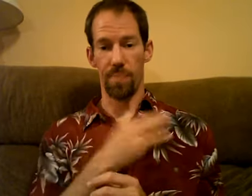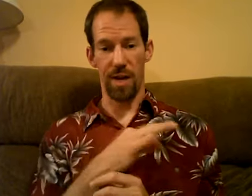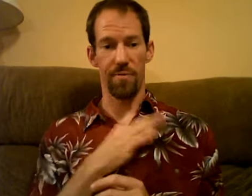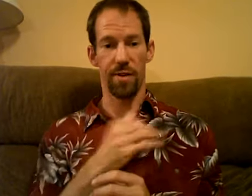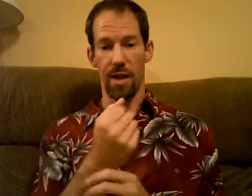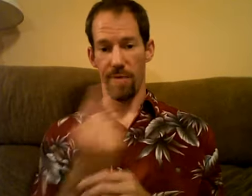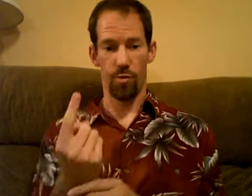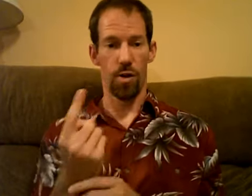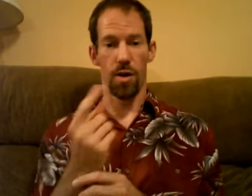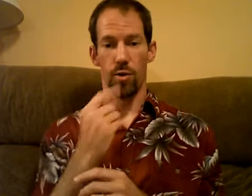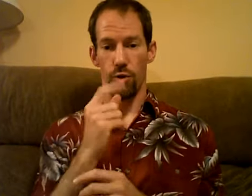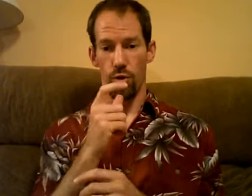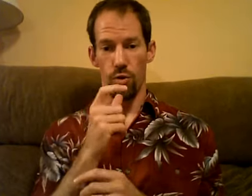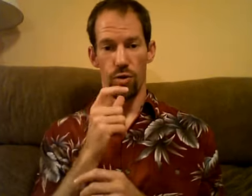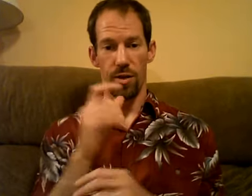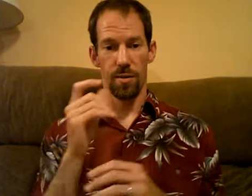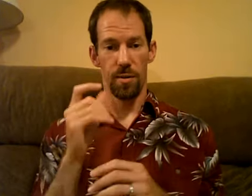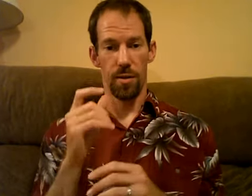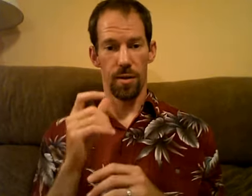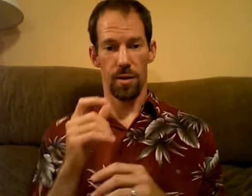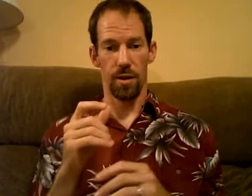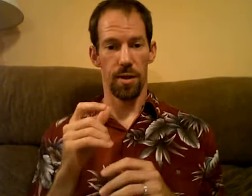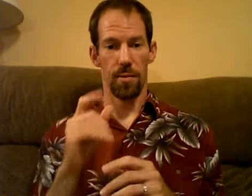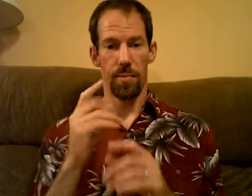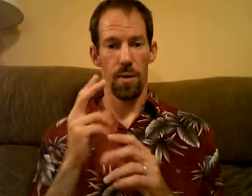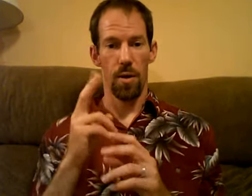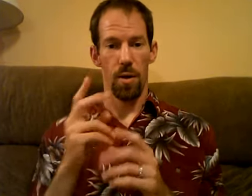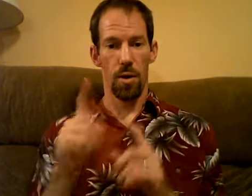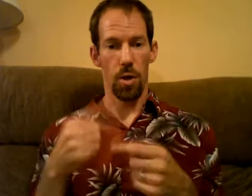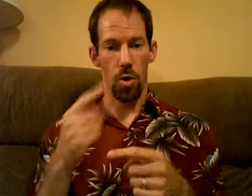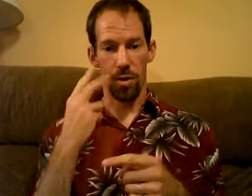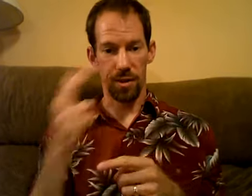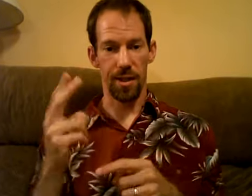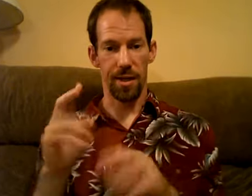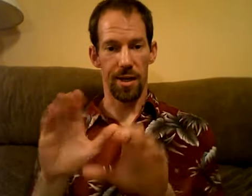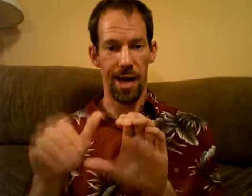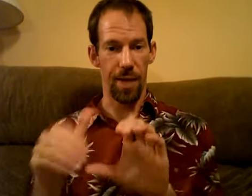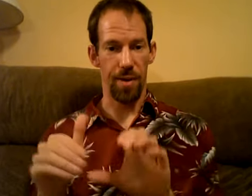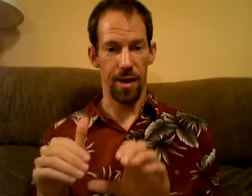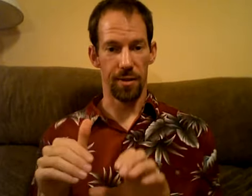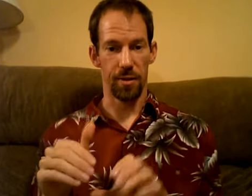benefits everyone who goes to see a chiropractor.